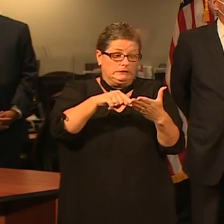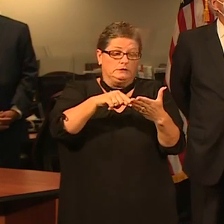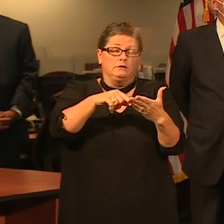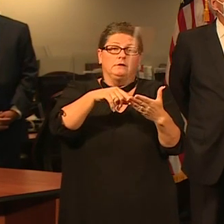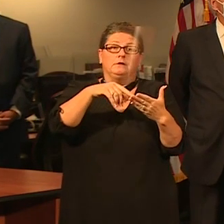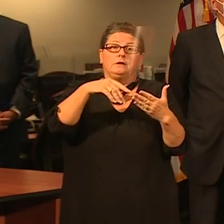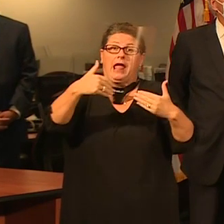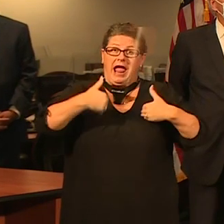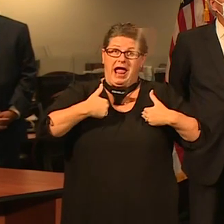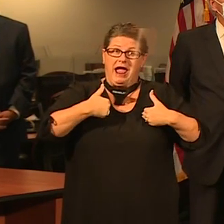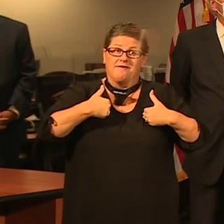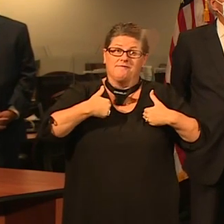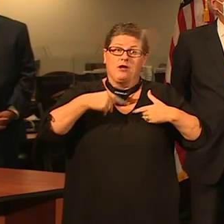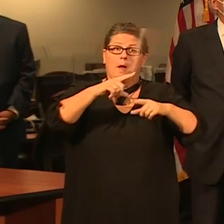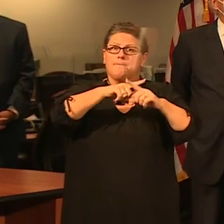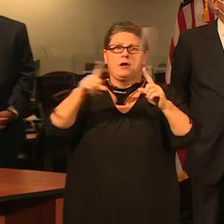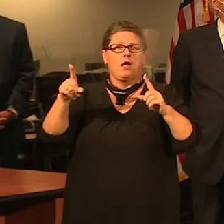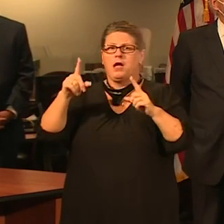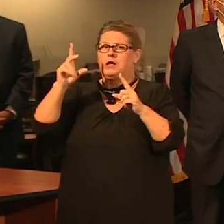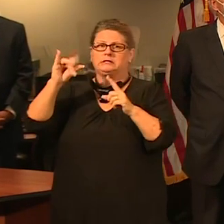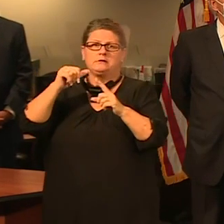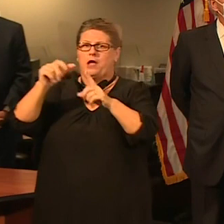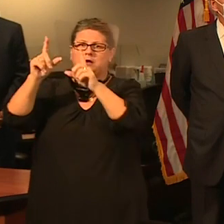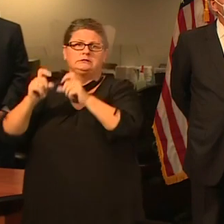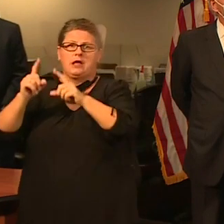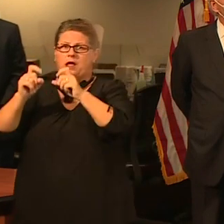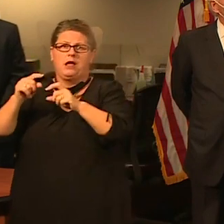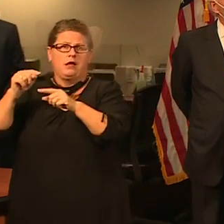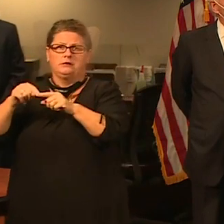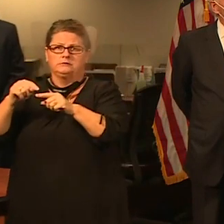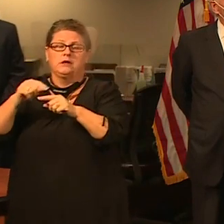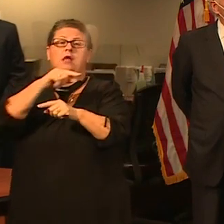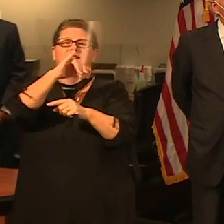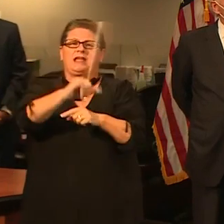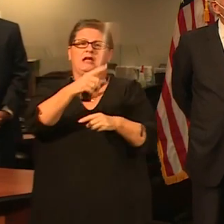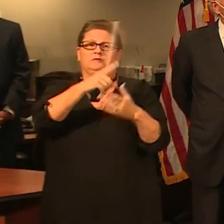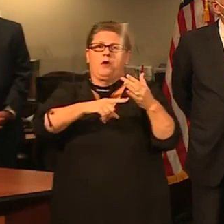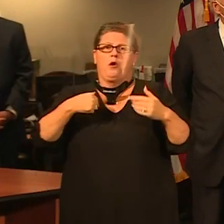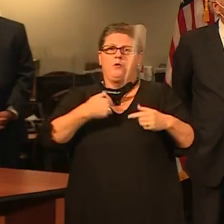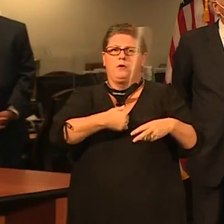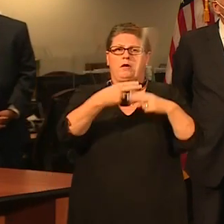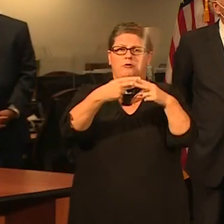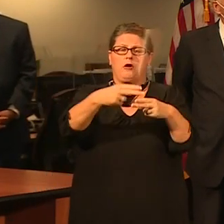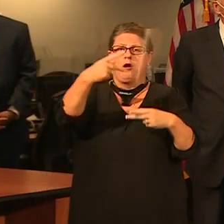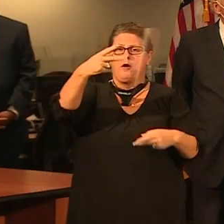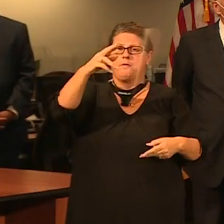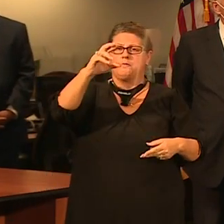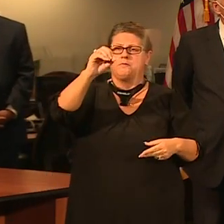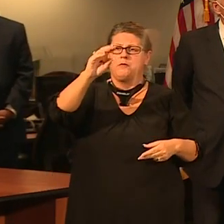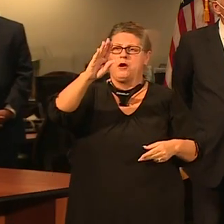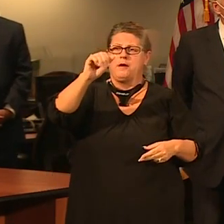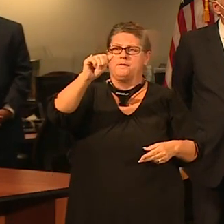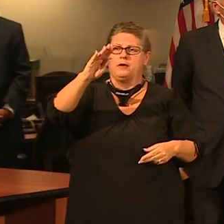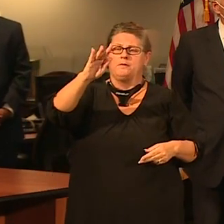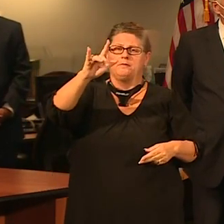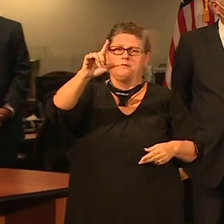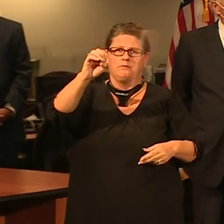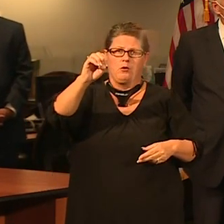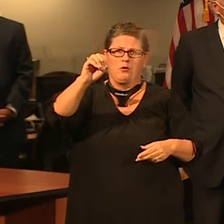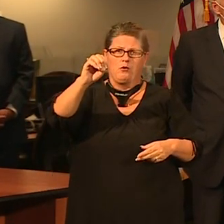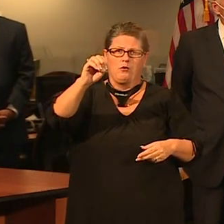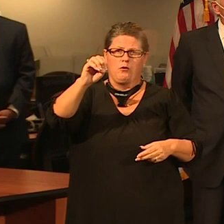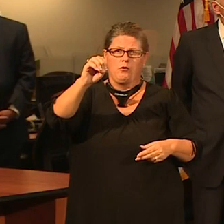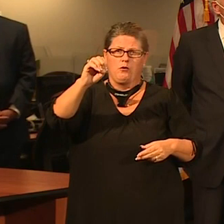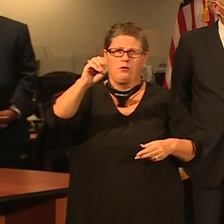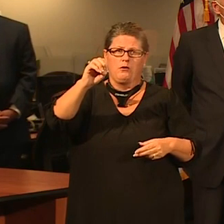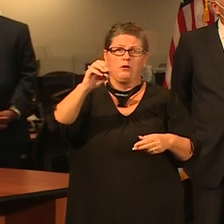probable. That person then, according to the death certificate and the rules of filling it out, is in the professional judgment of that medical professional,